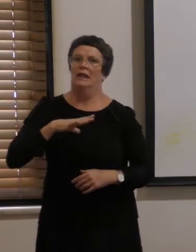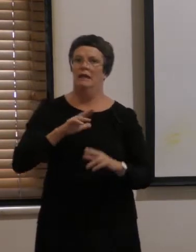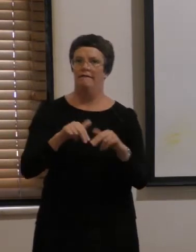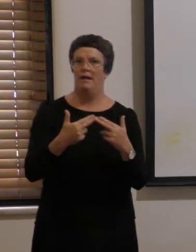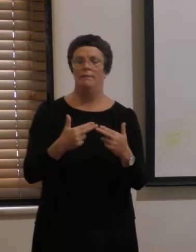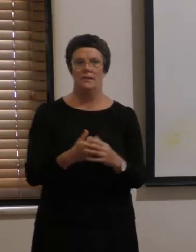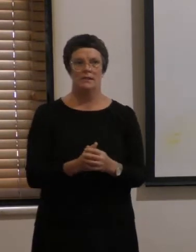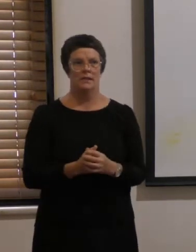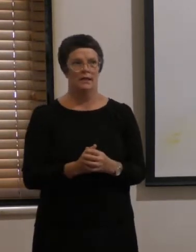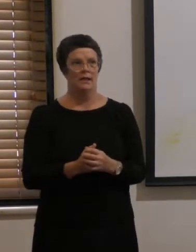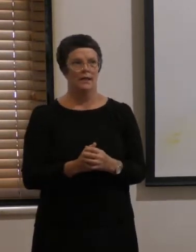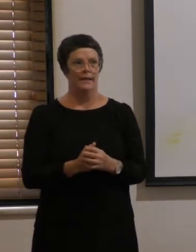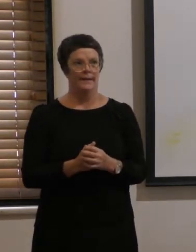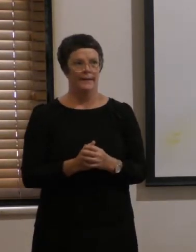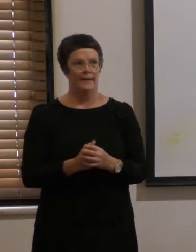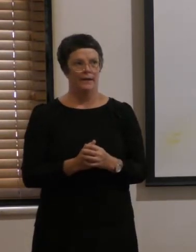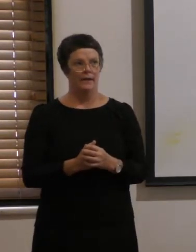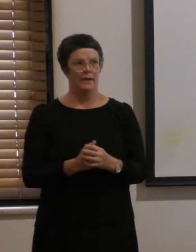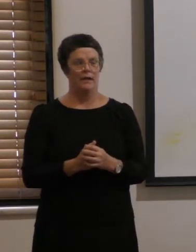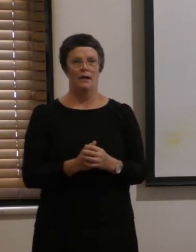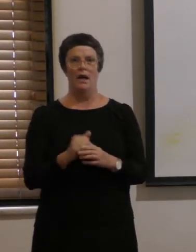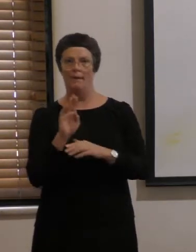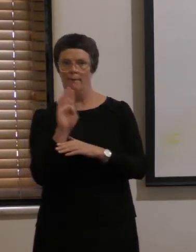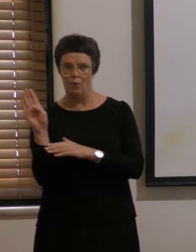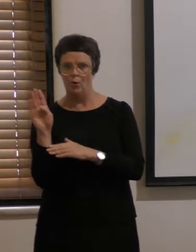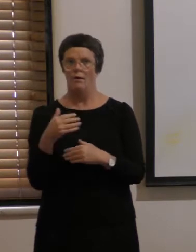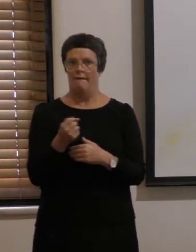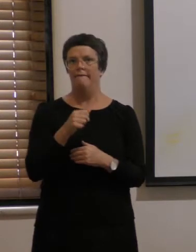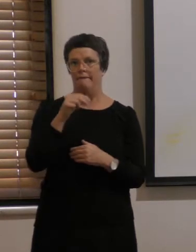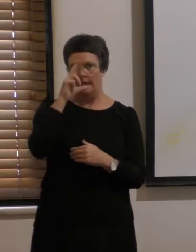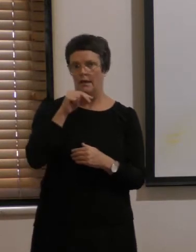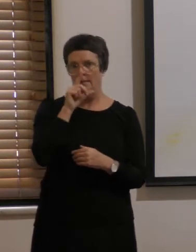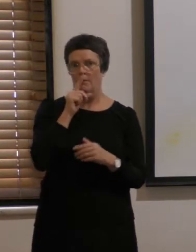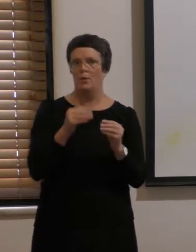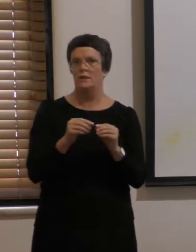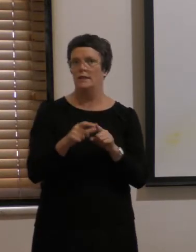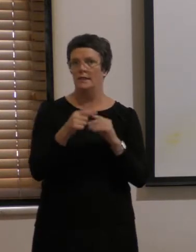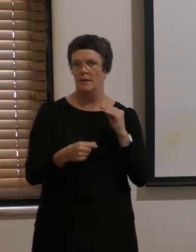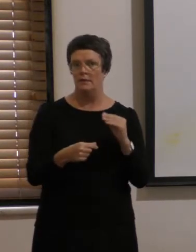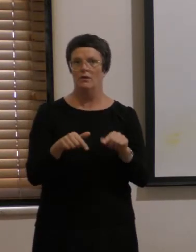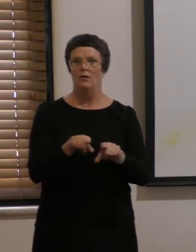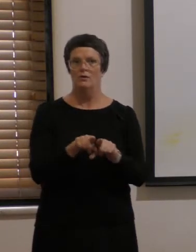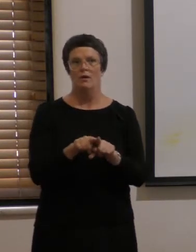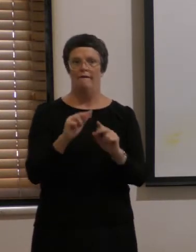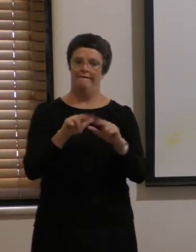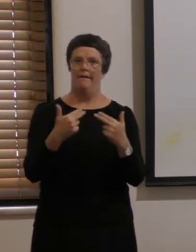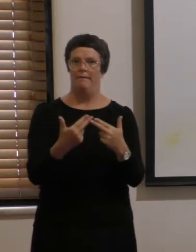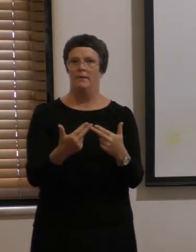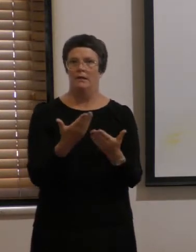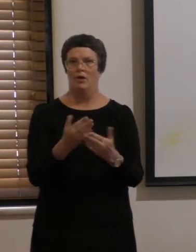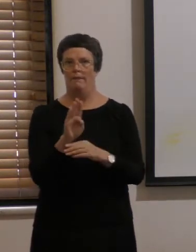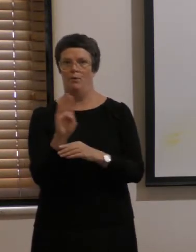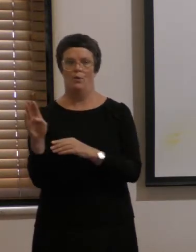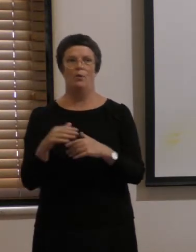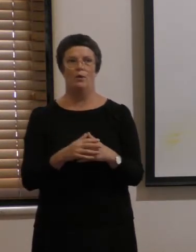all levels of our organisation. So on our board, it's made up of young people with disability and also families of children with disability from